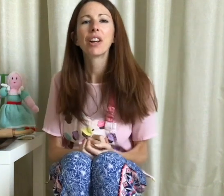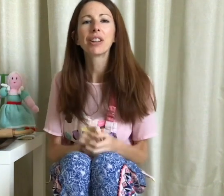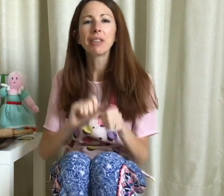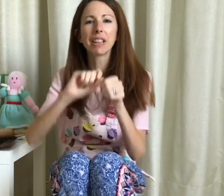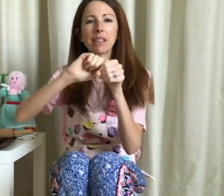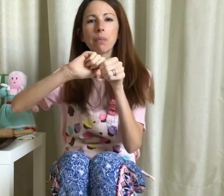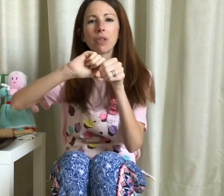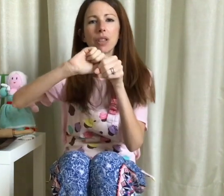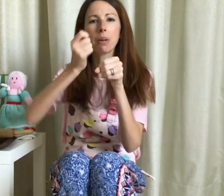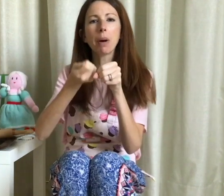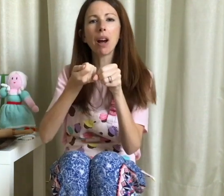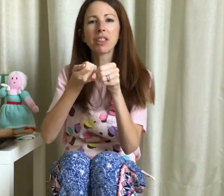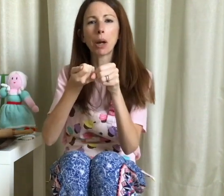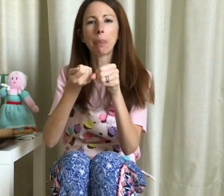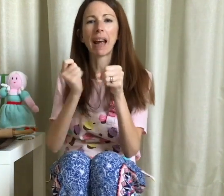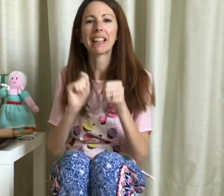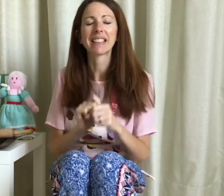You need some tomato paste,